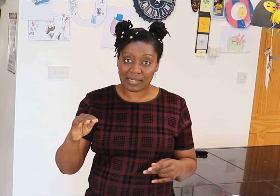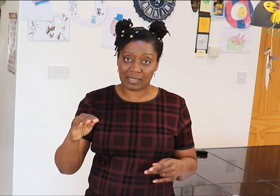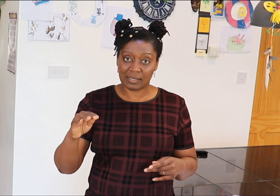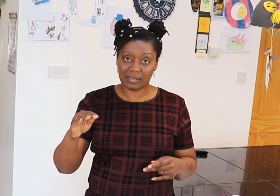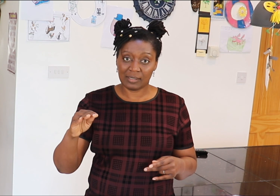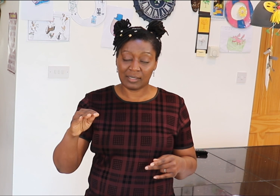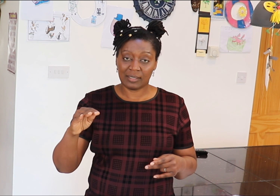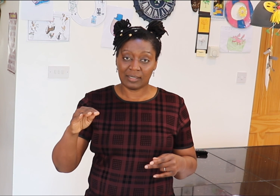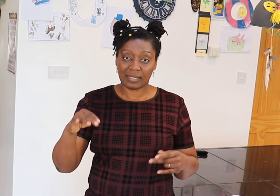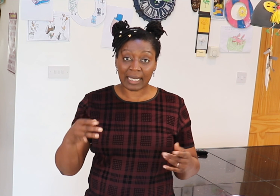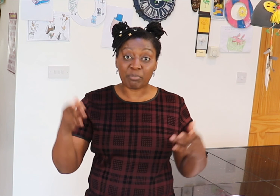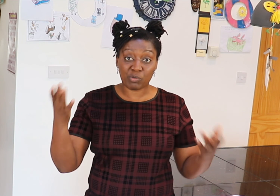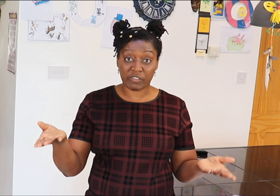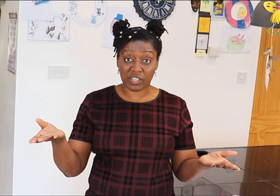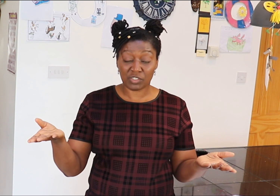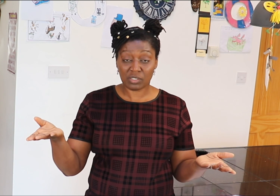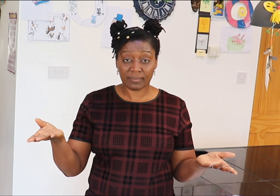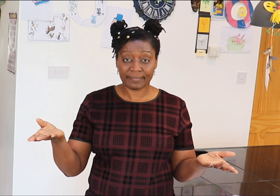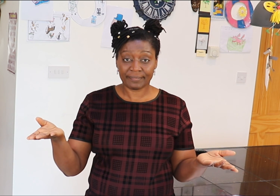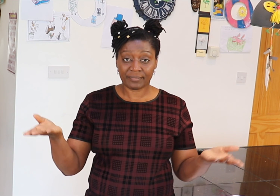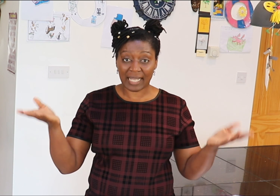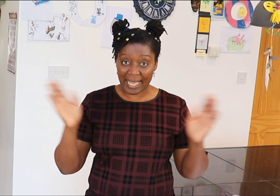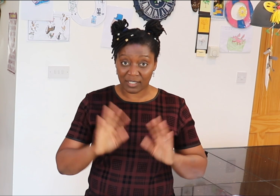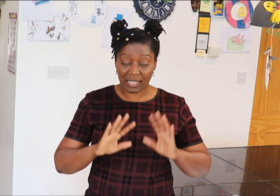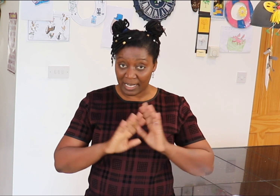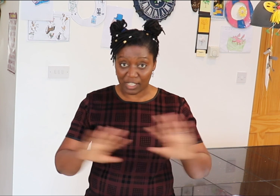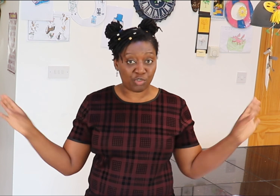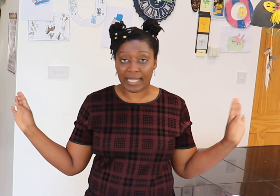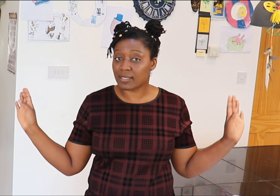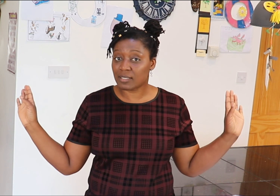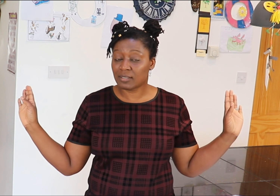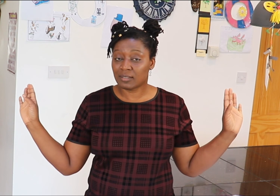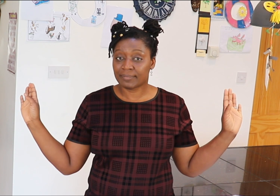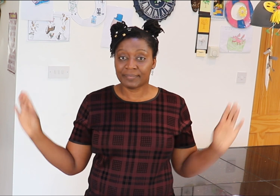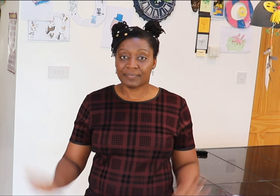disabilities can be reversed and addressed.